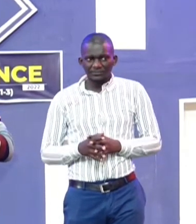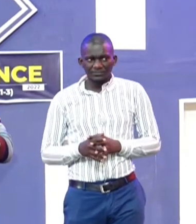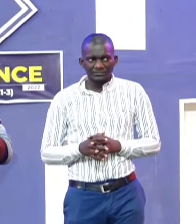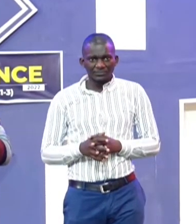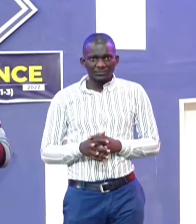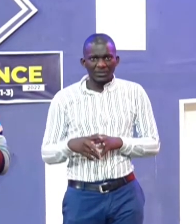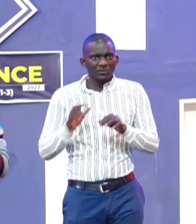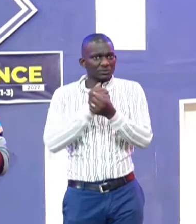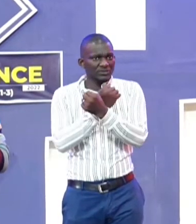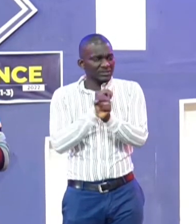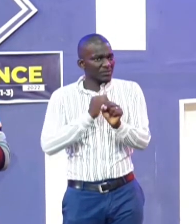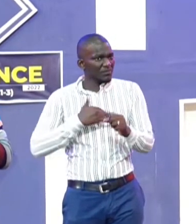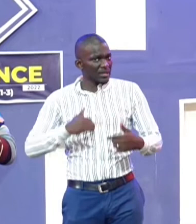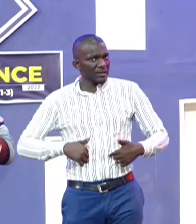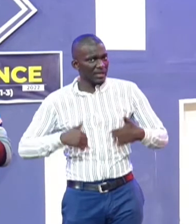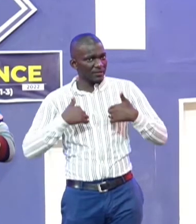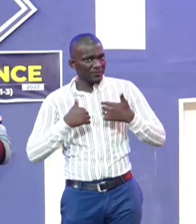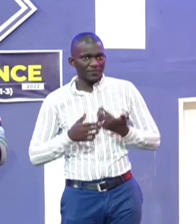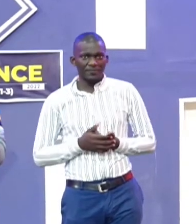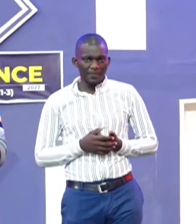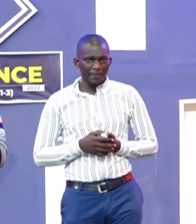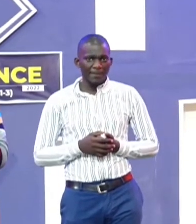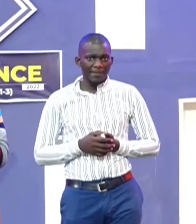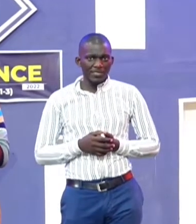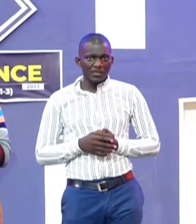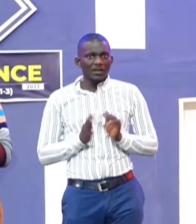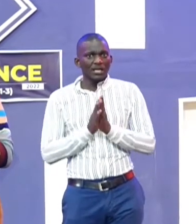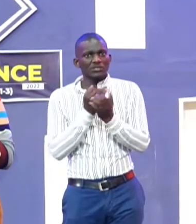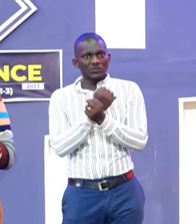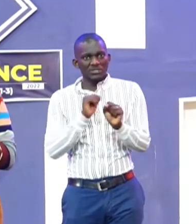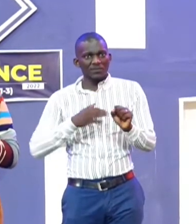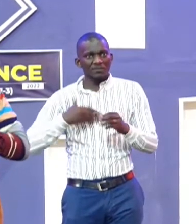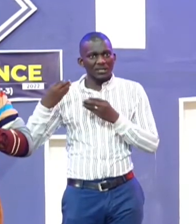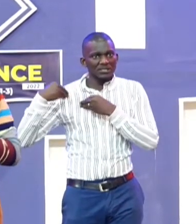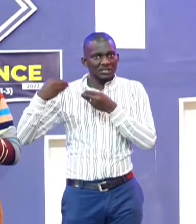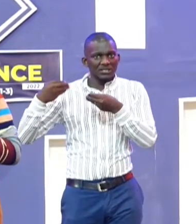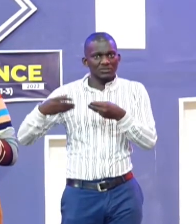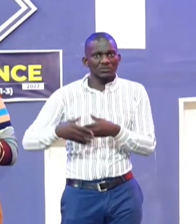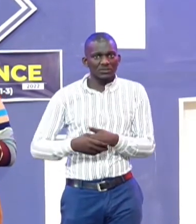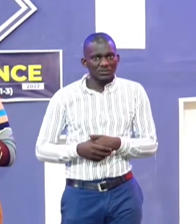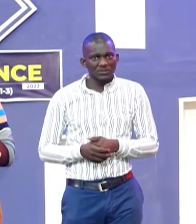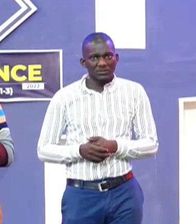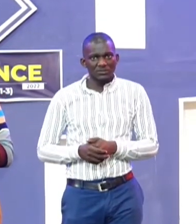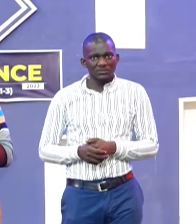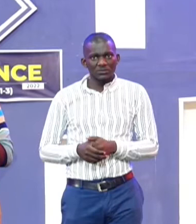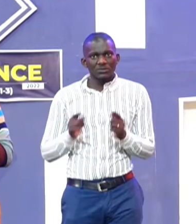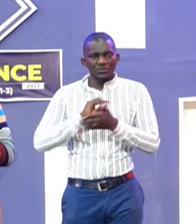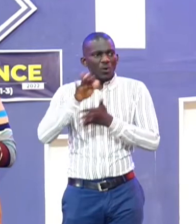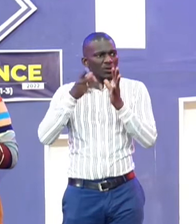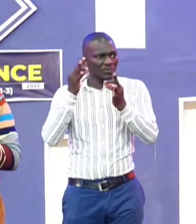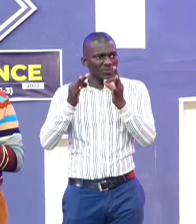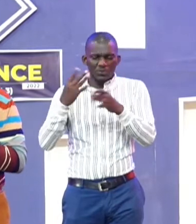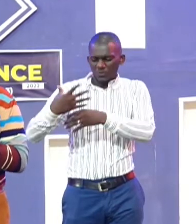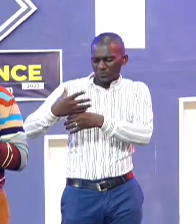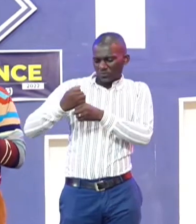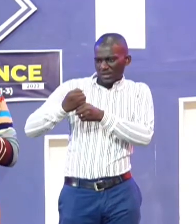to save my life and to save my generation and